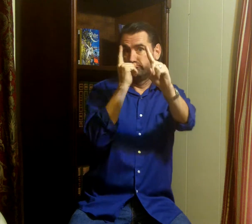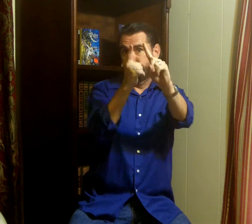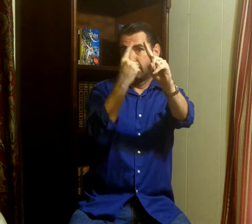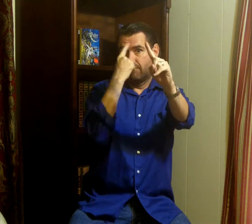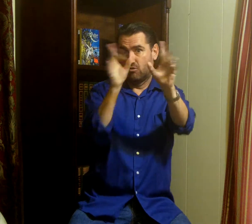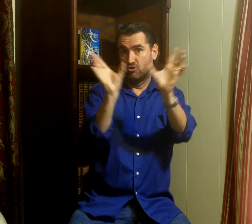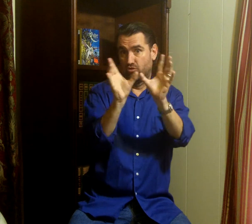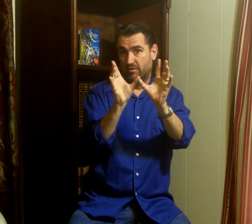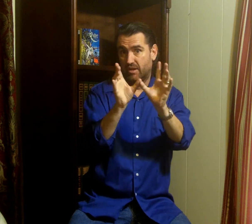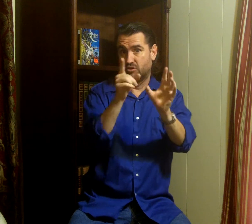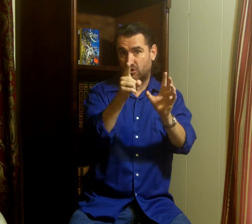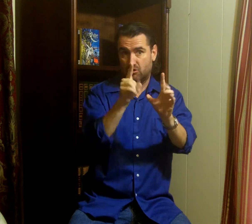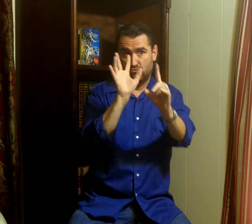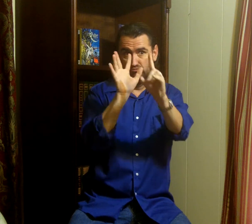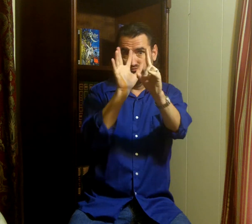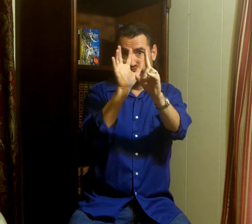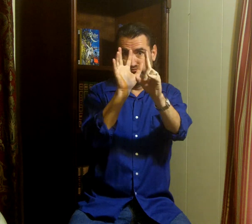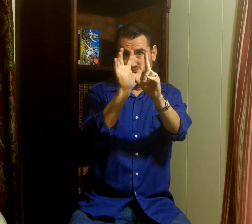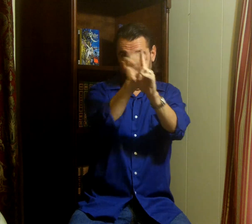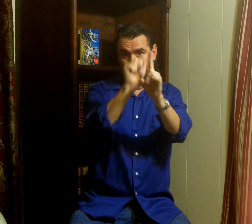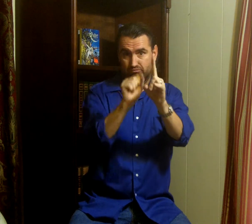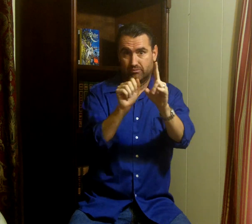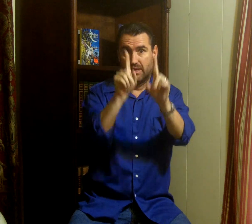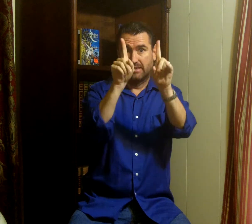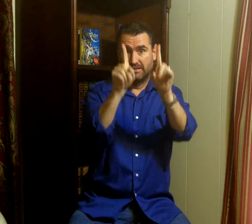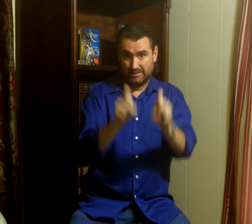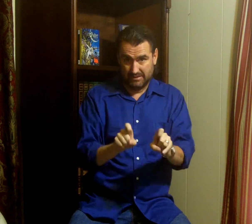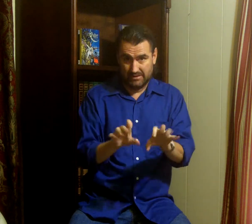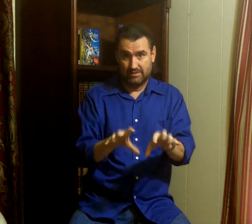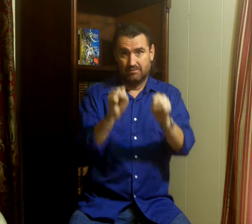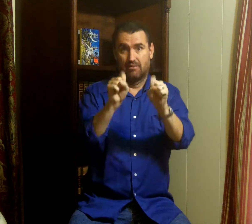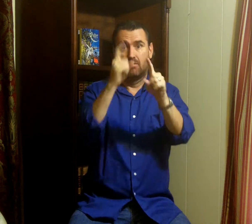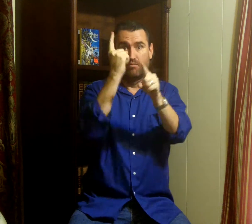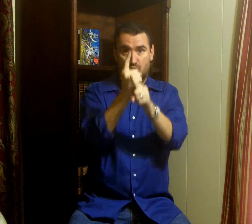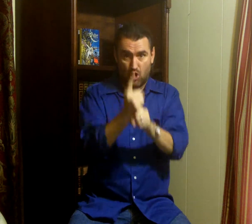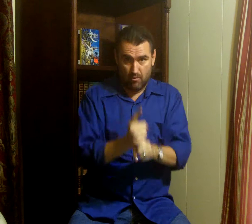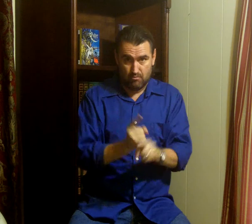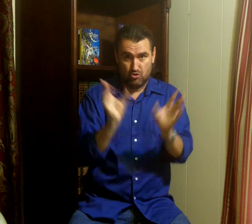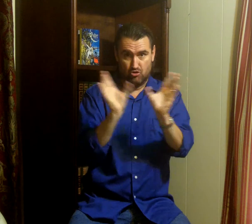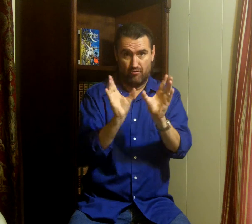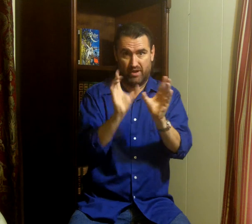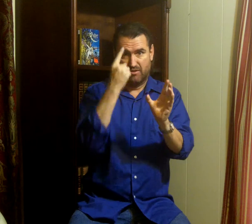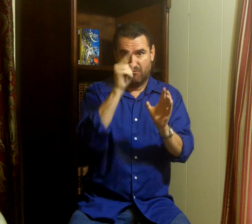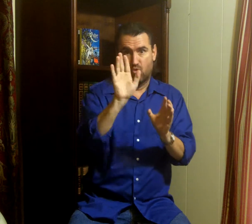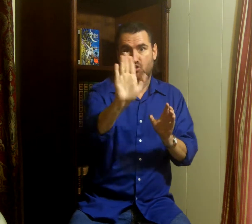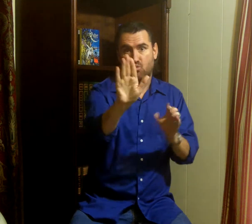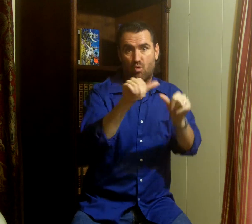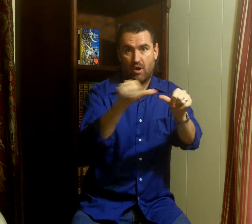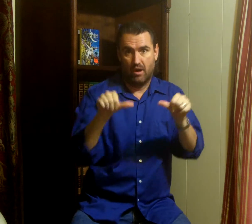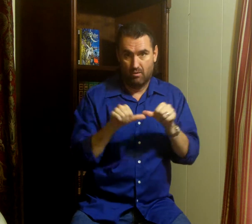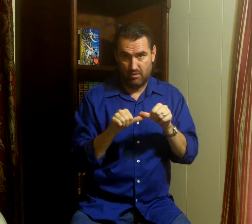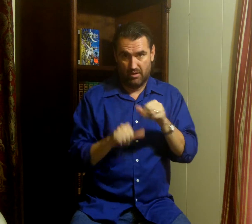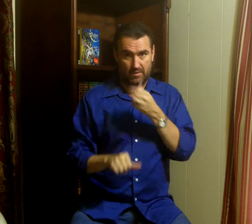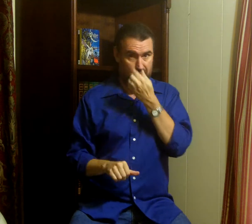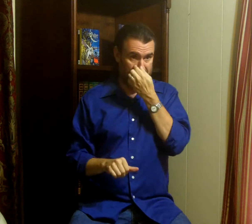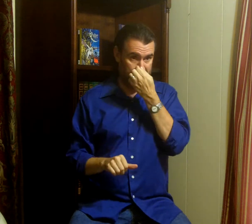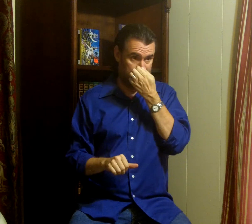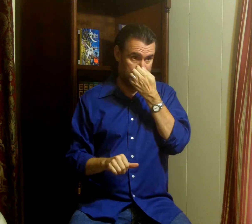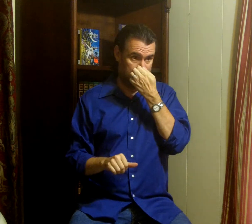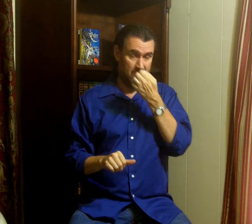certification. But I'm going to talk about 3 certifications that are generally accepted in some form in